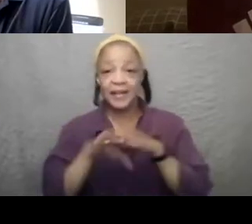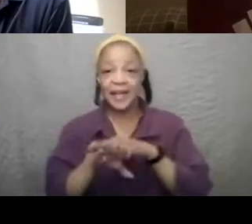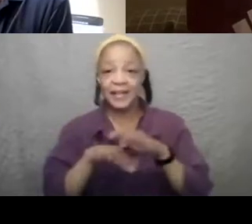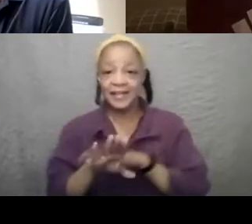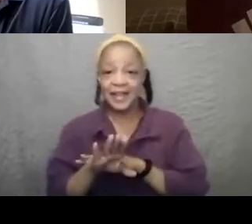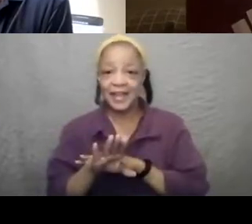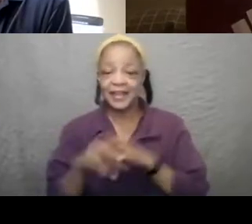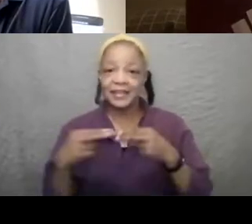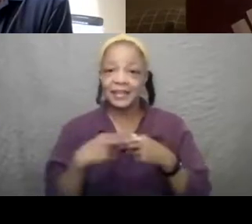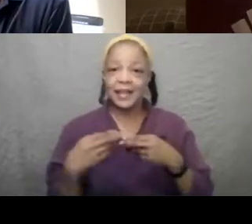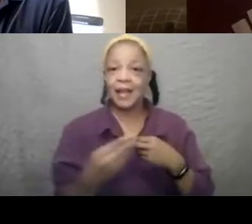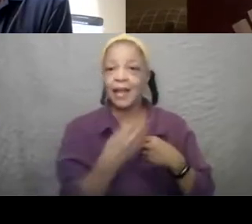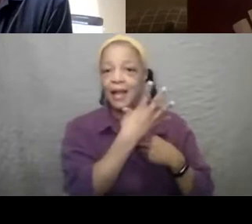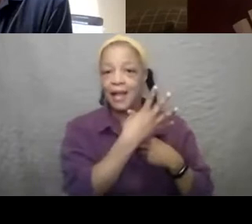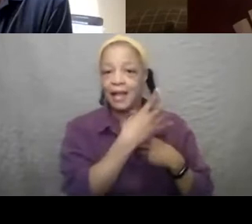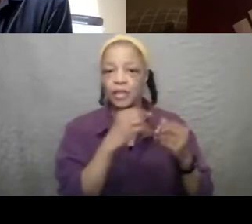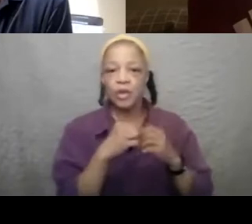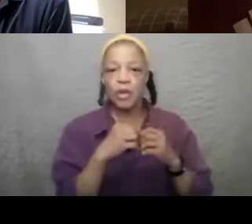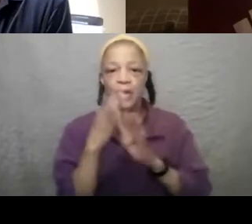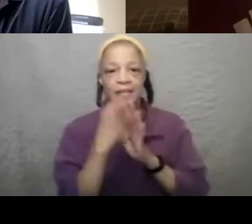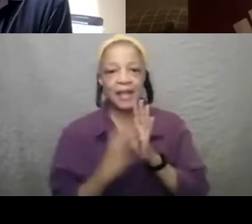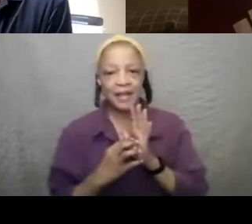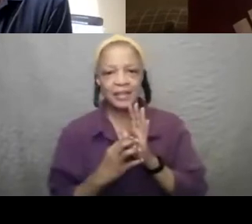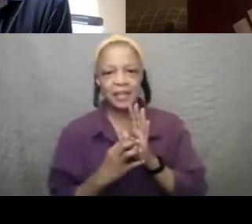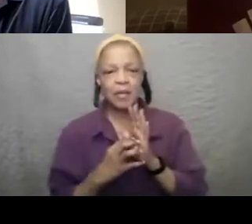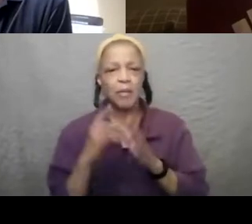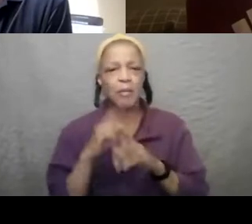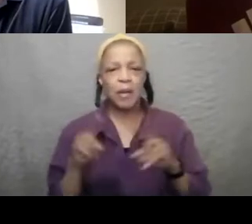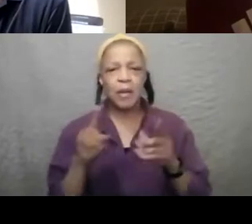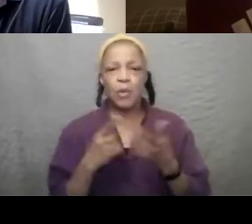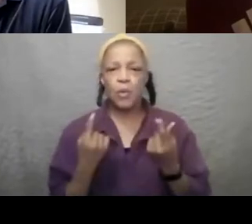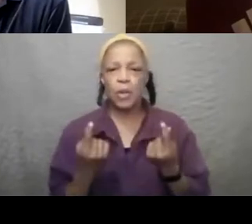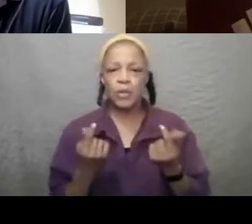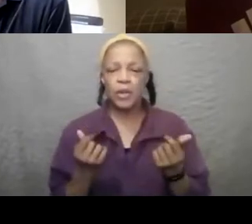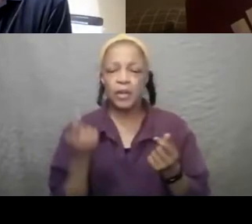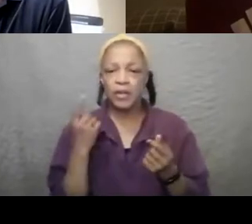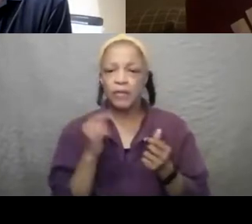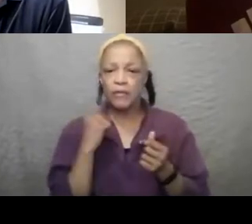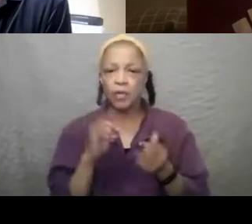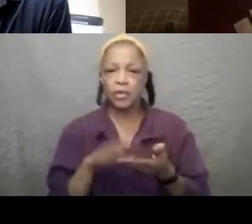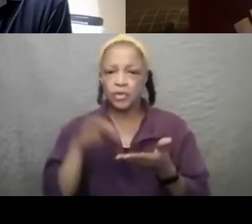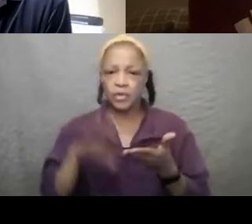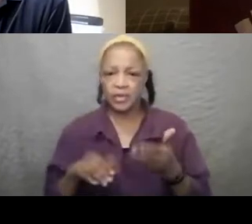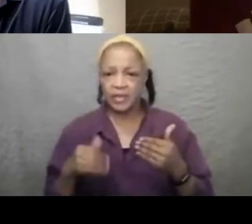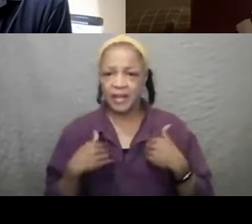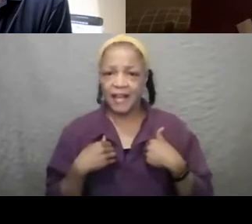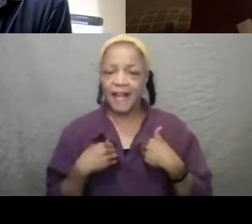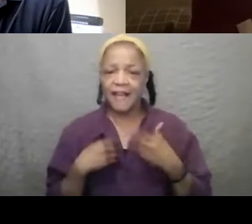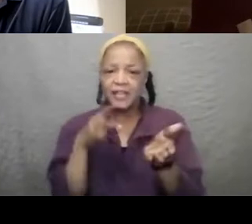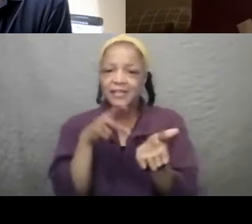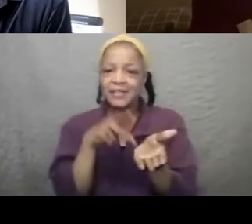the text. But what are we really doing for students who have a psychiatric